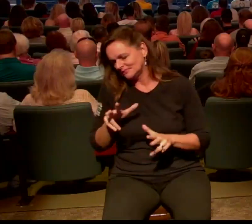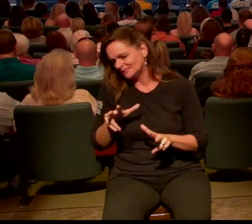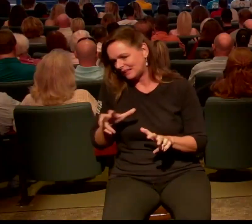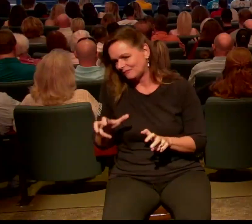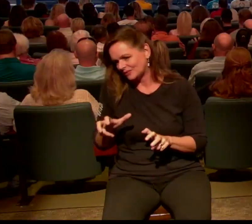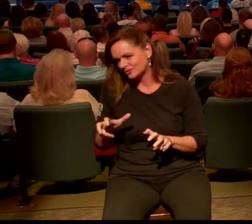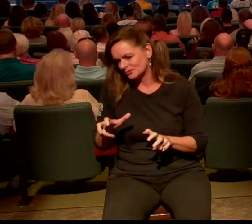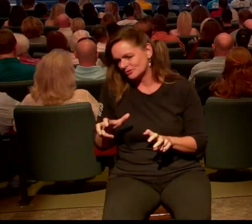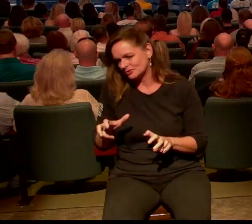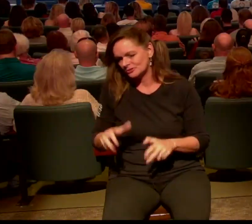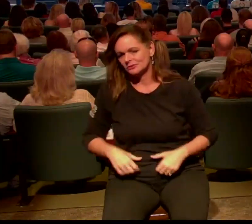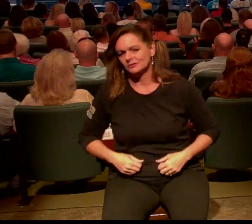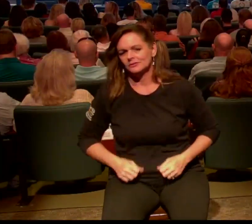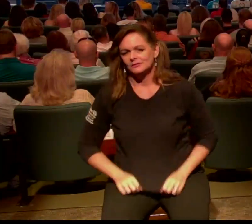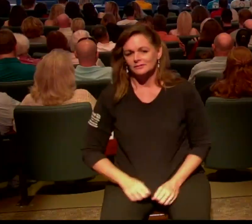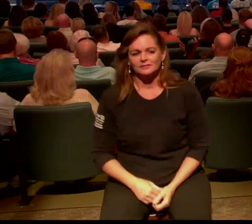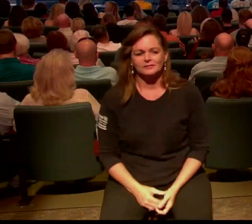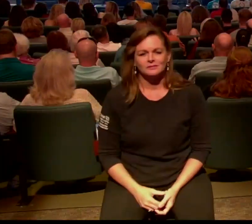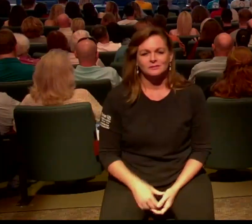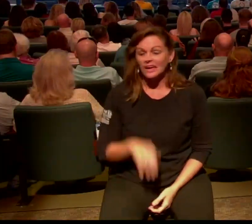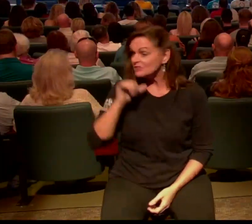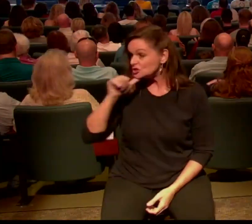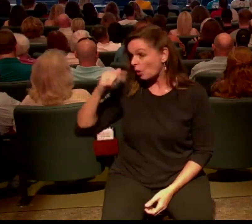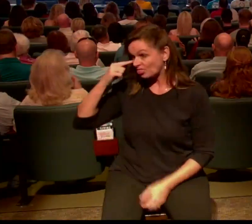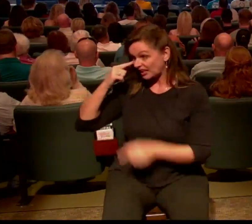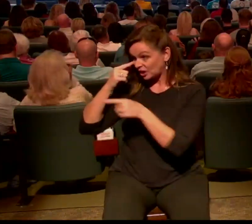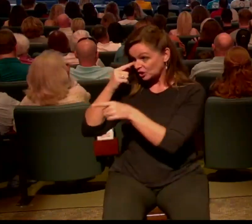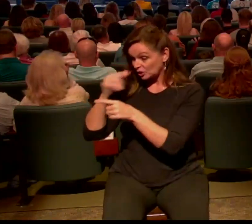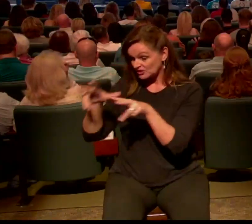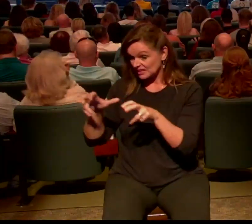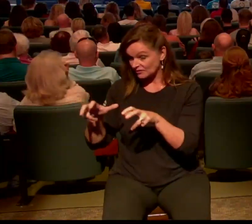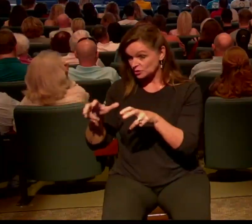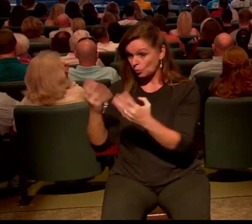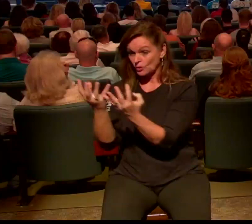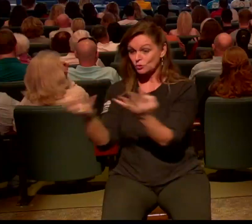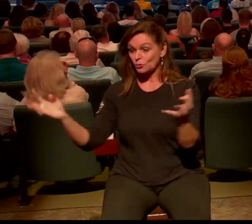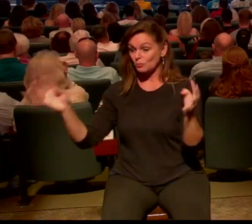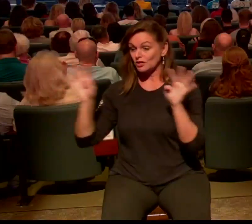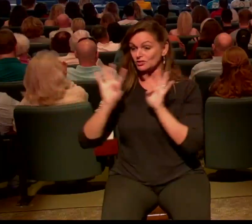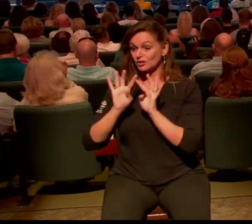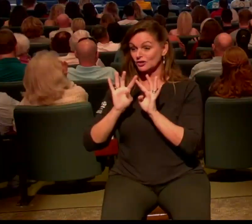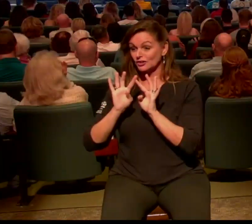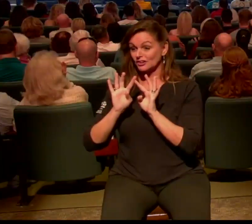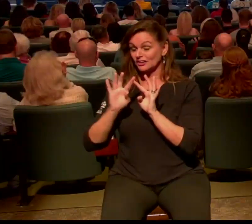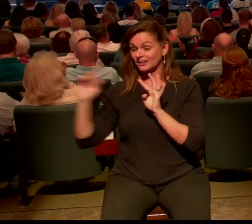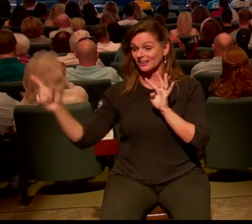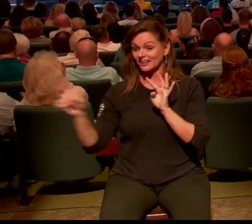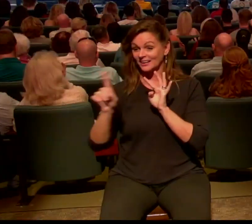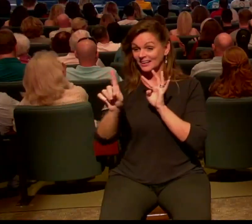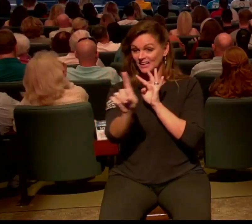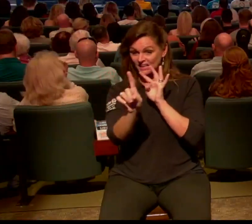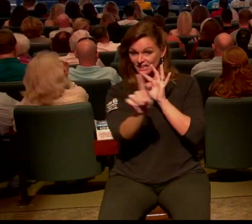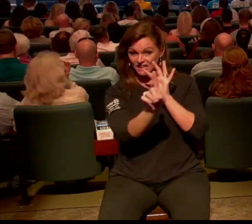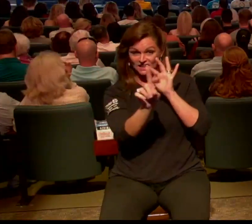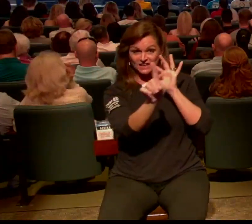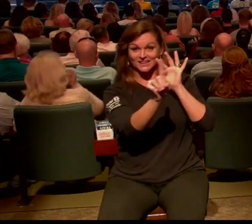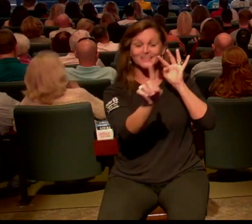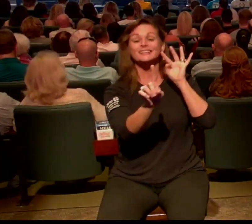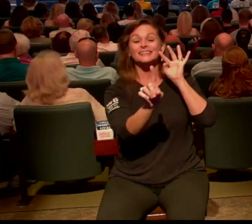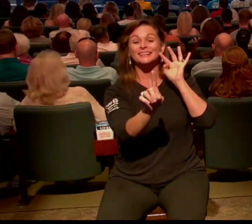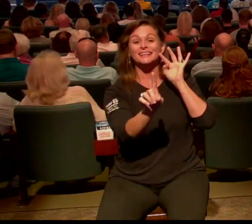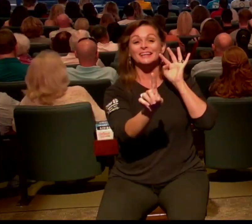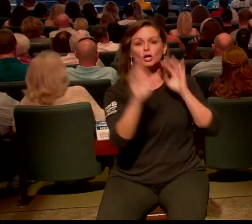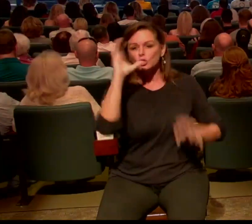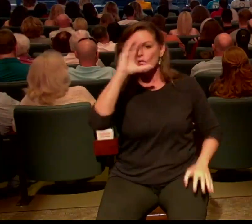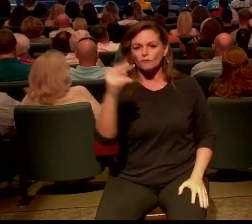We're all selfish. And remember, I've told you before, if you don't think you're selfish, the next time you're in a group picture and they take it of you, who is the first person you look